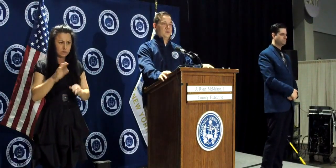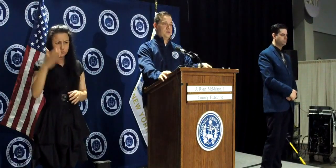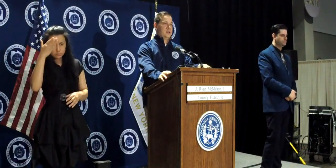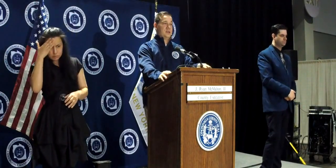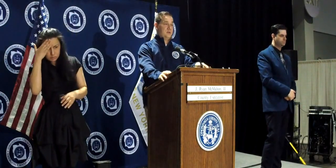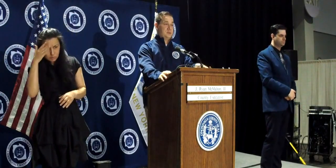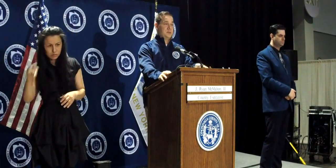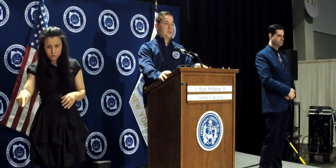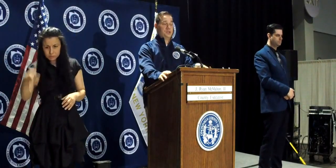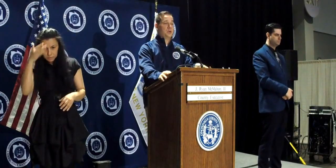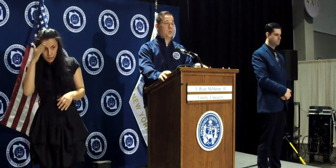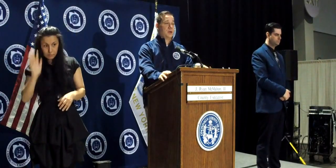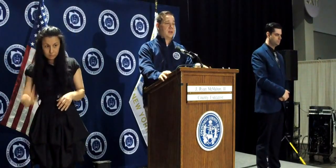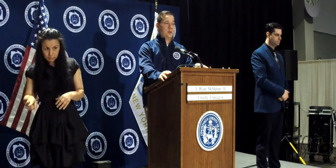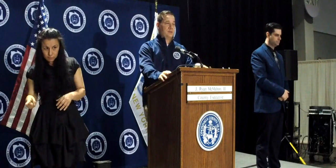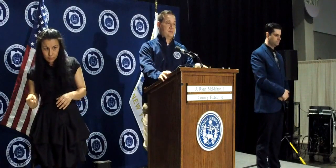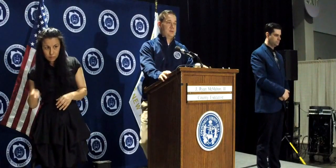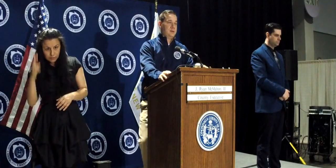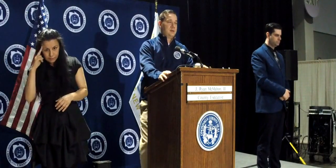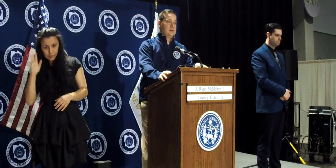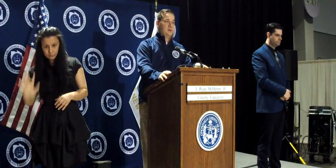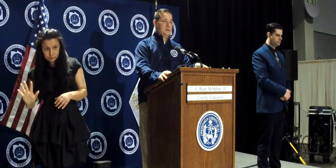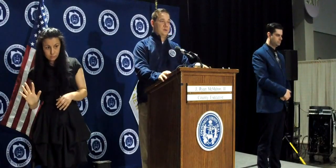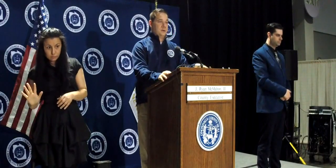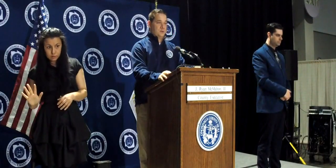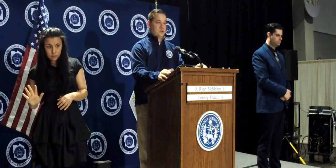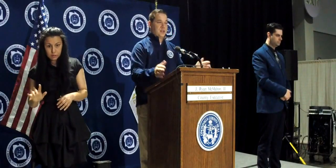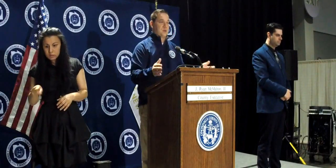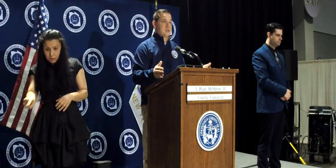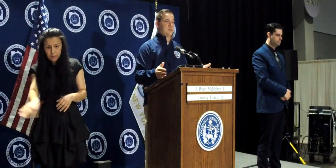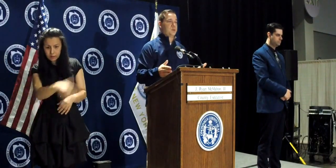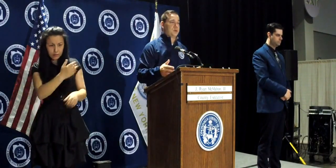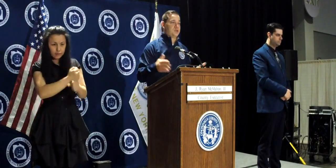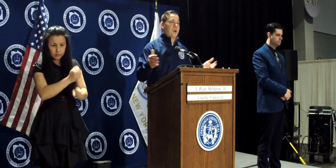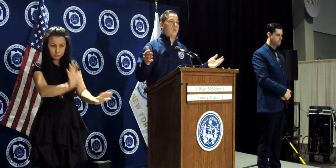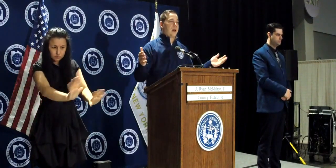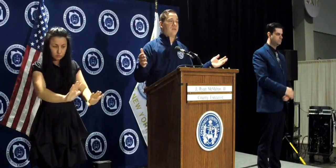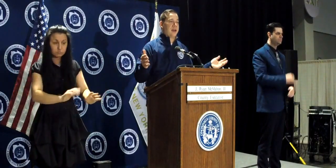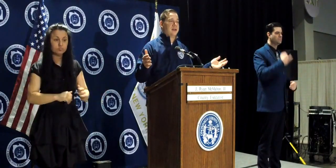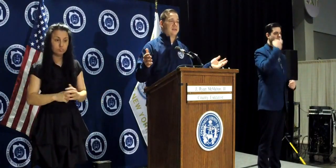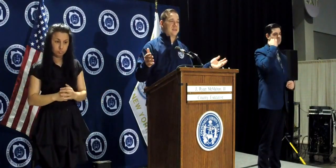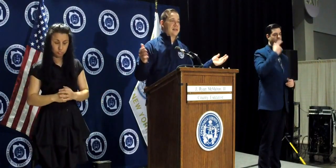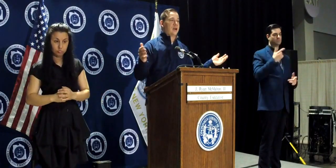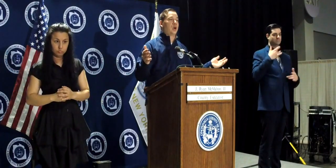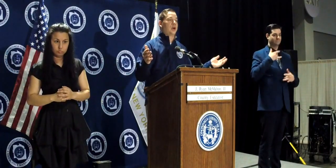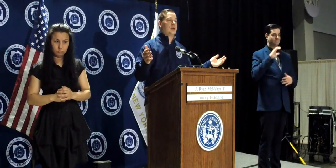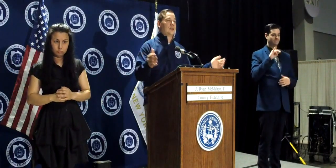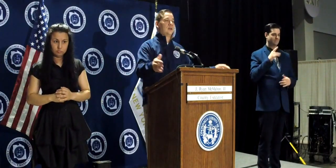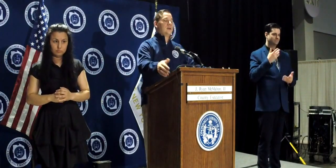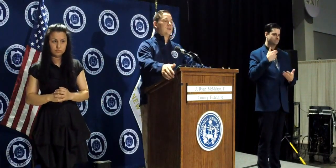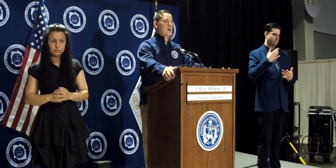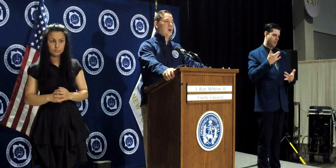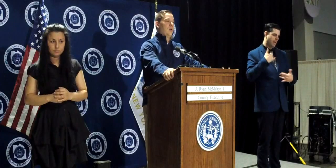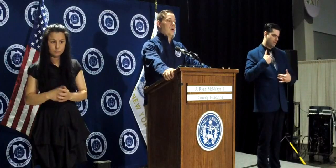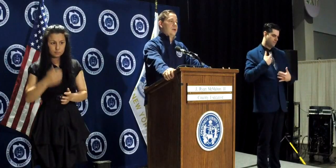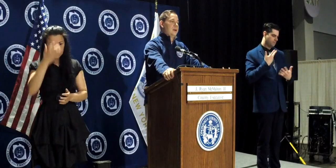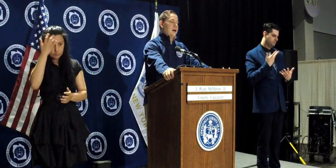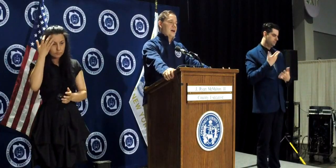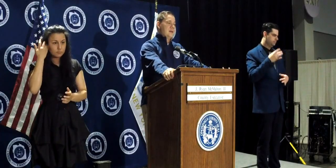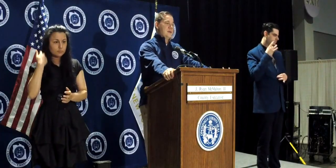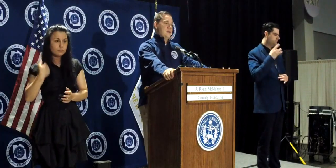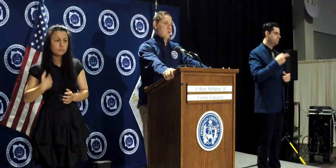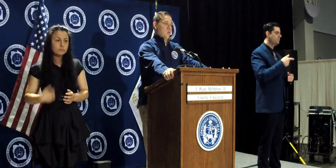or if you're sick and you have something else, you shouldn't go to work anyways. If you're sick with something, you can spread whatever that is. That's not good. So